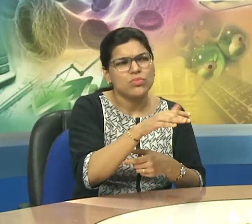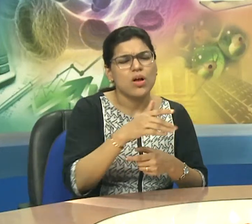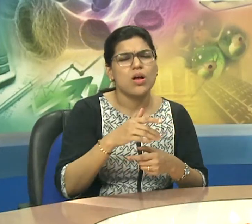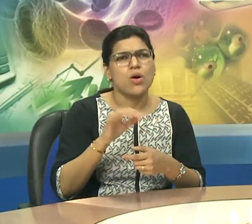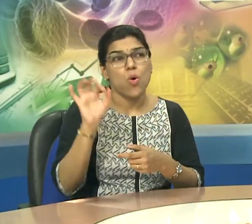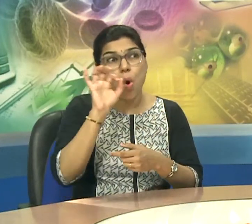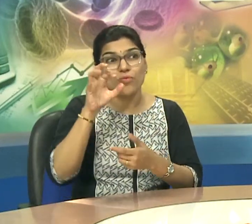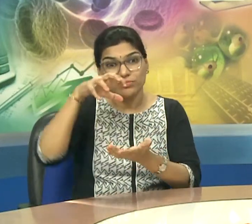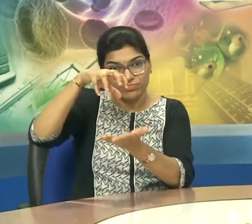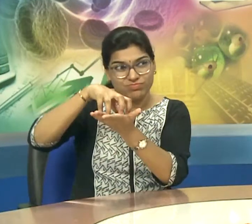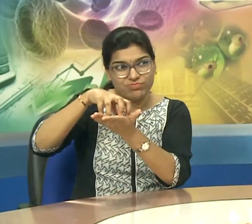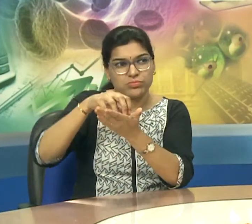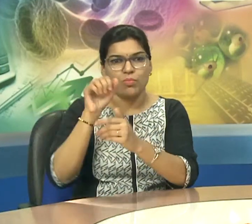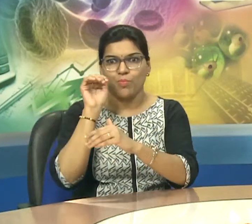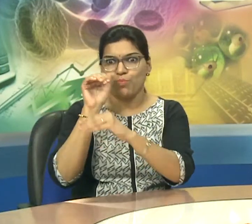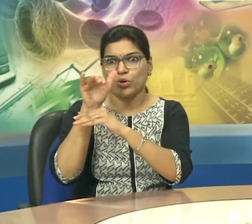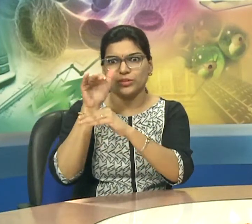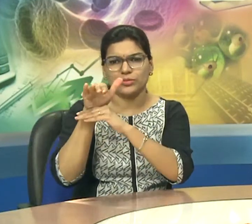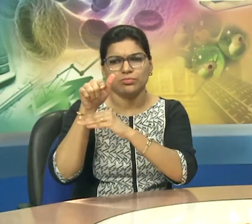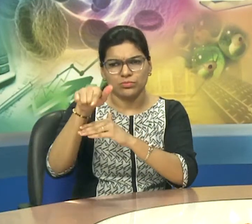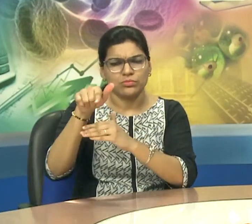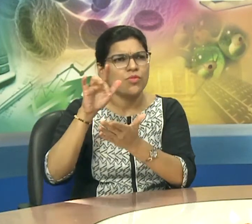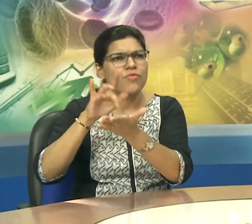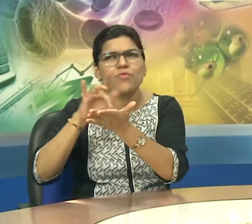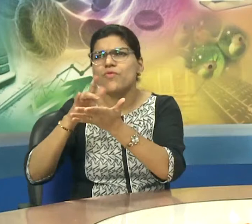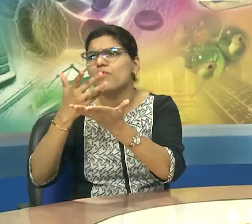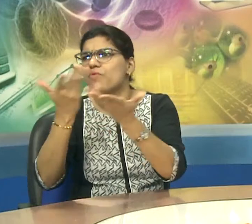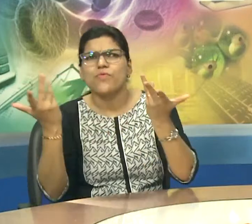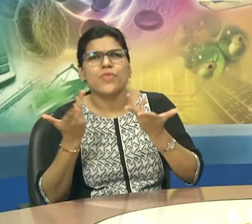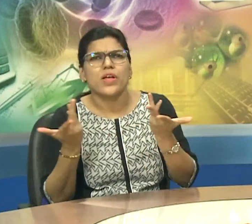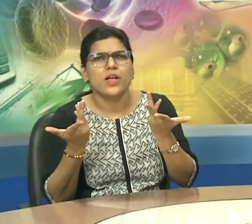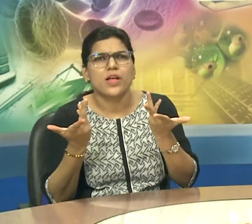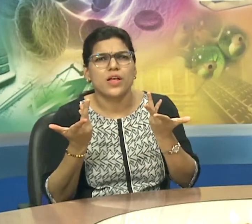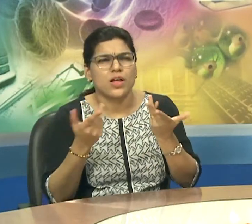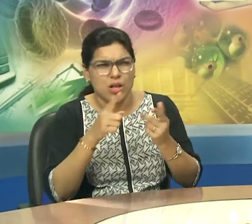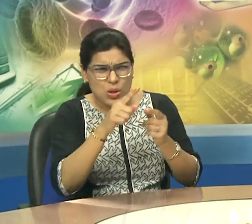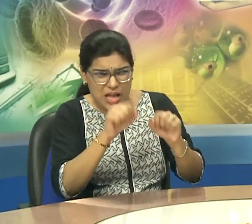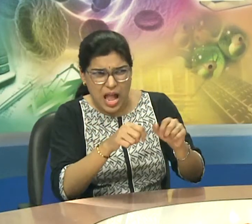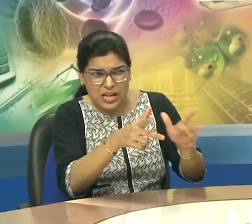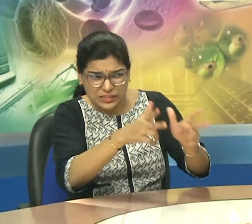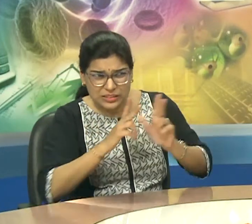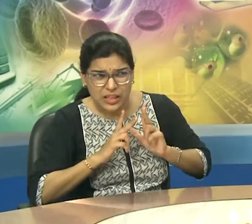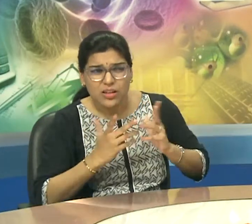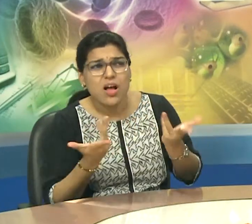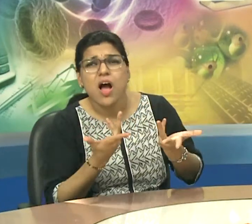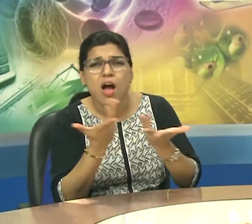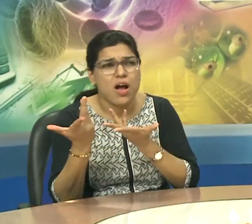And the third example is, could you tell me where the post office is please?